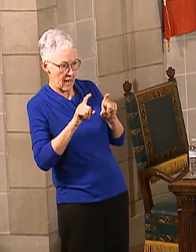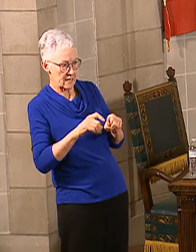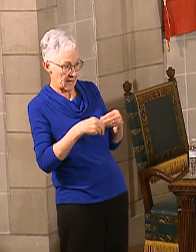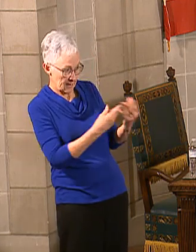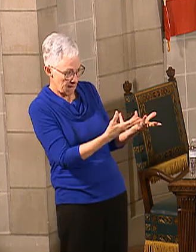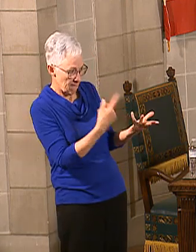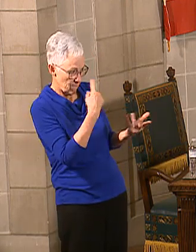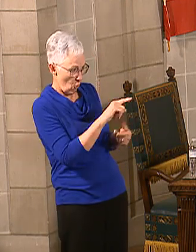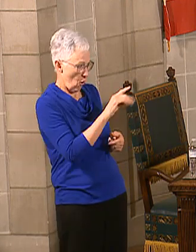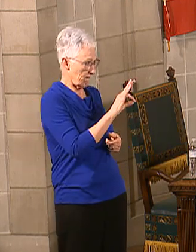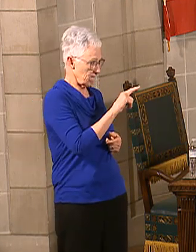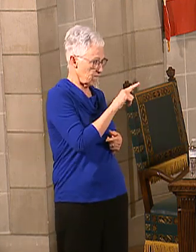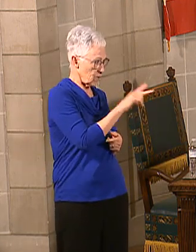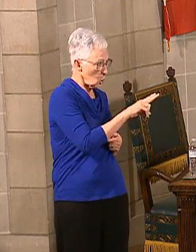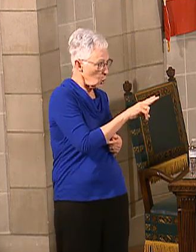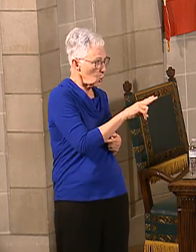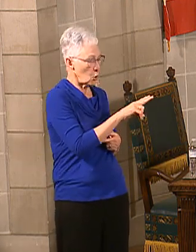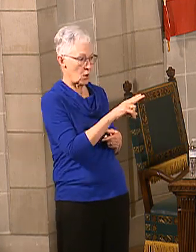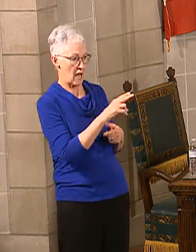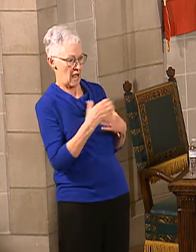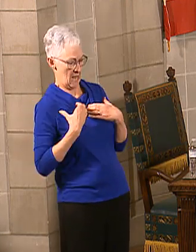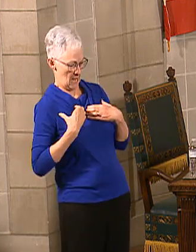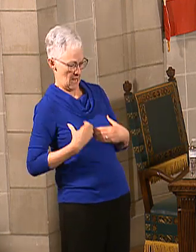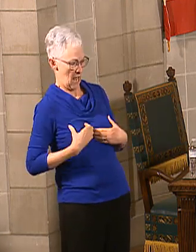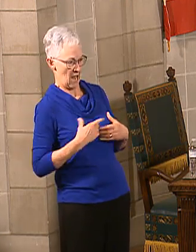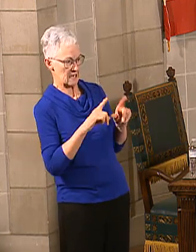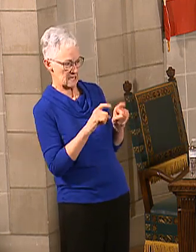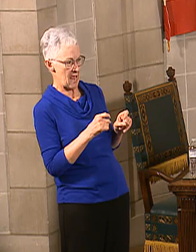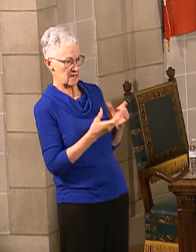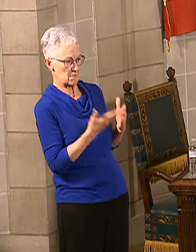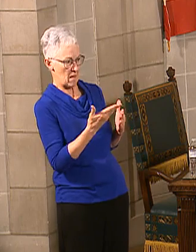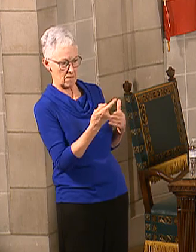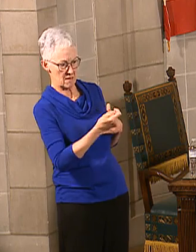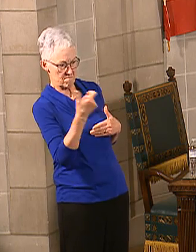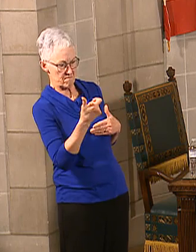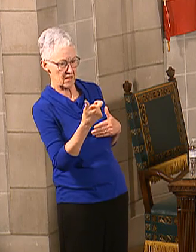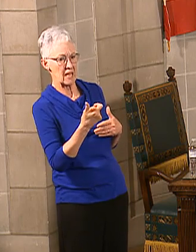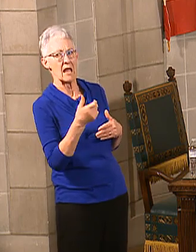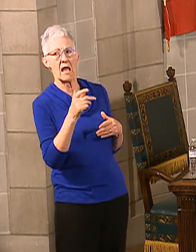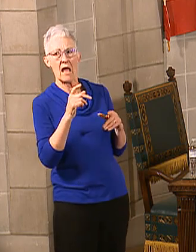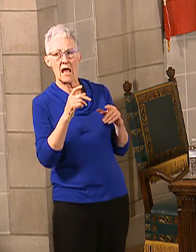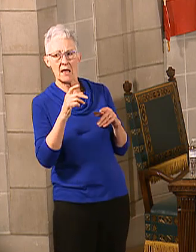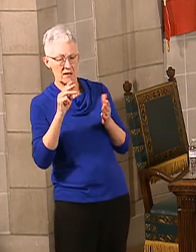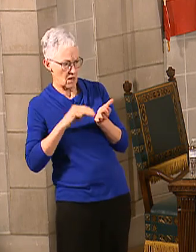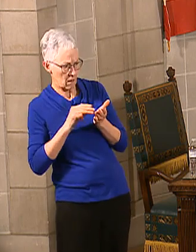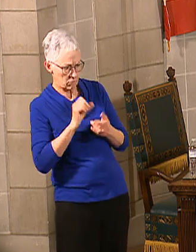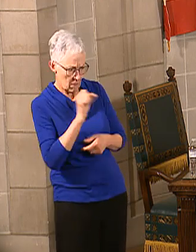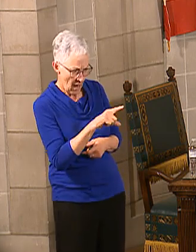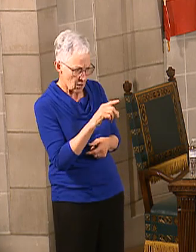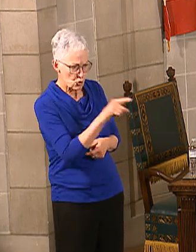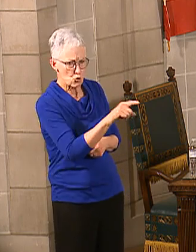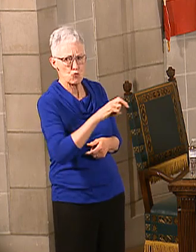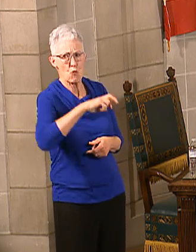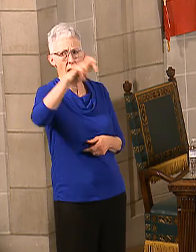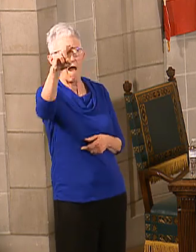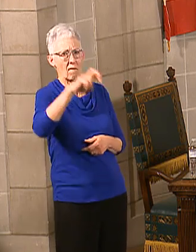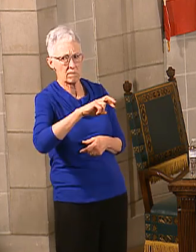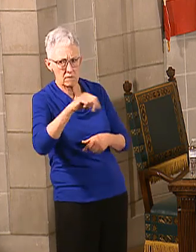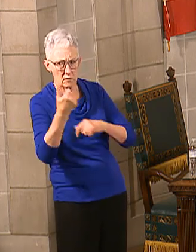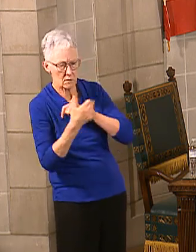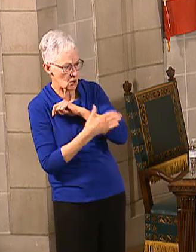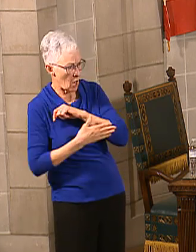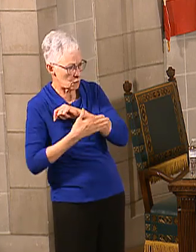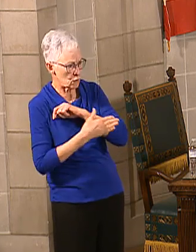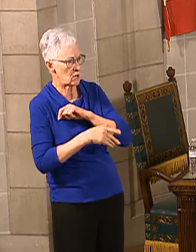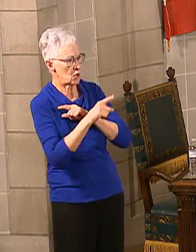their own discretion. And then, of course, it's, have you been traveling overseas? Have you been traveling into domestically in places like